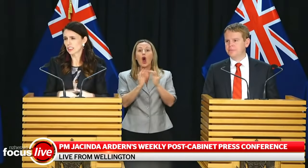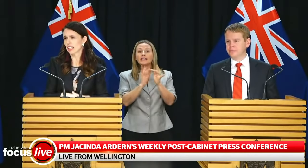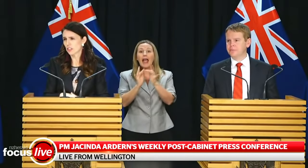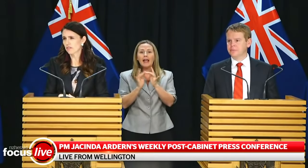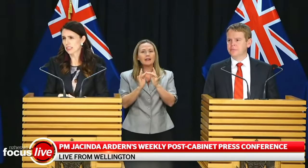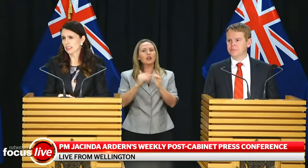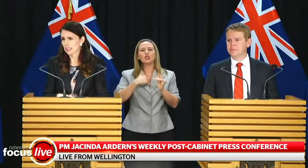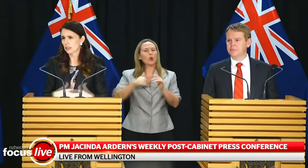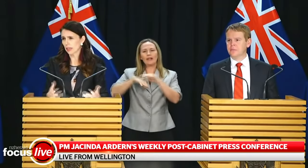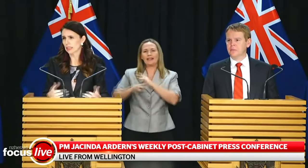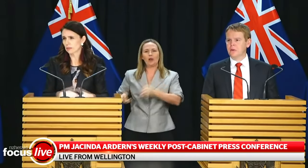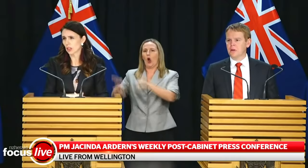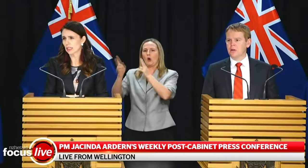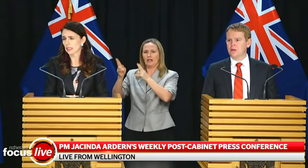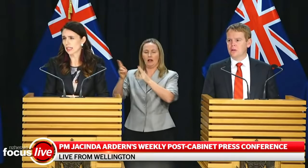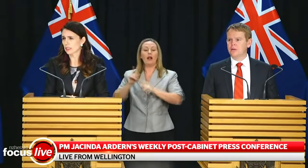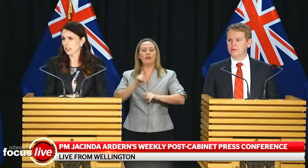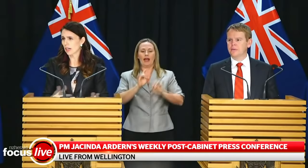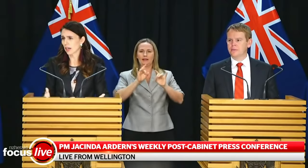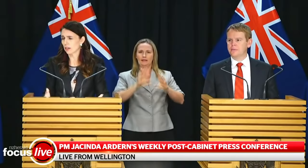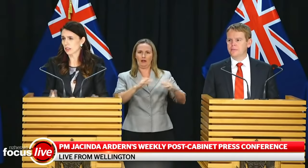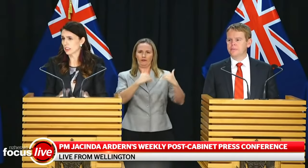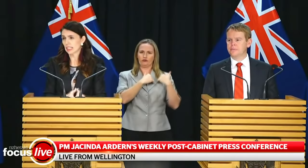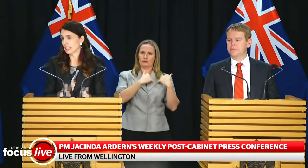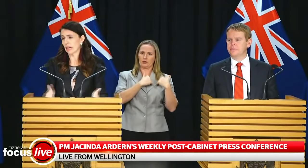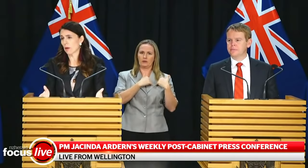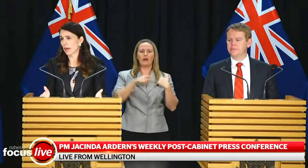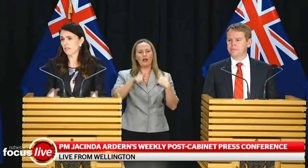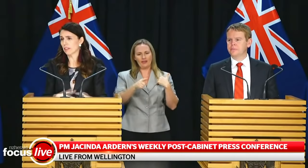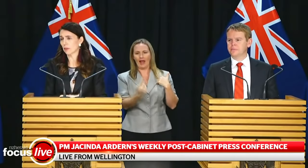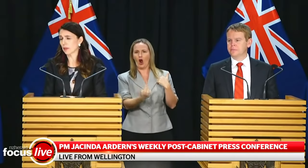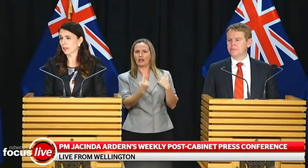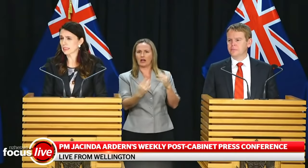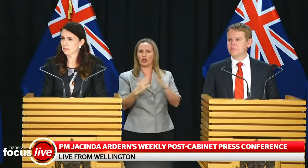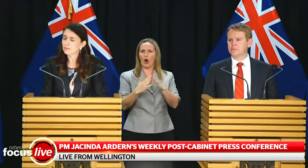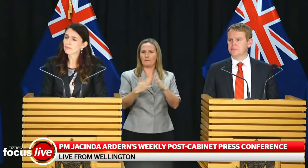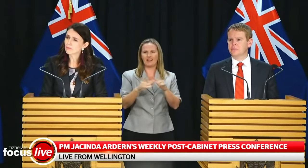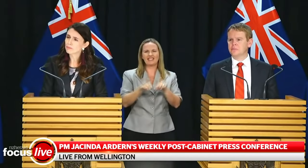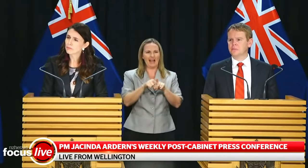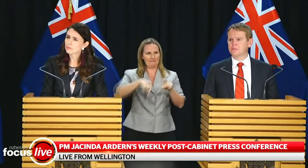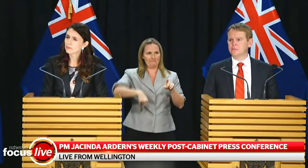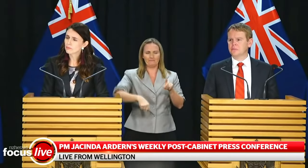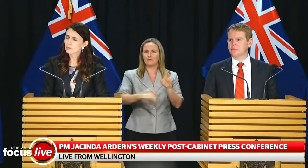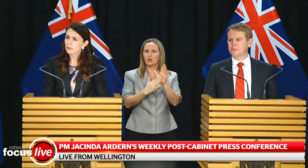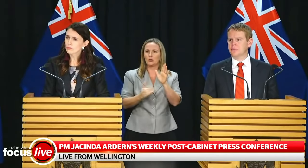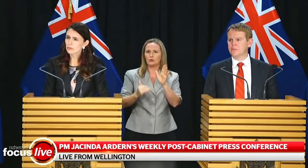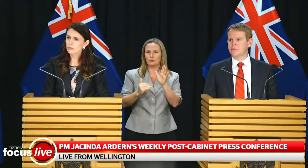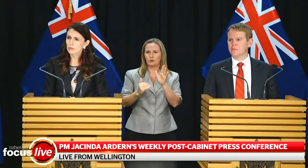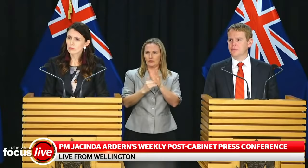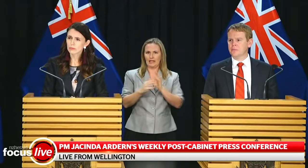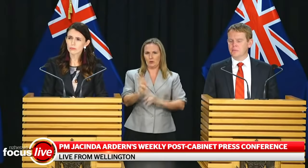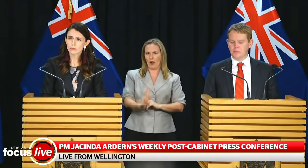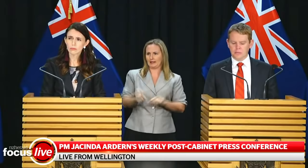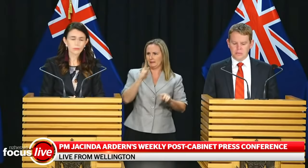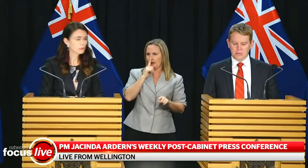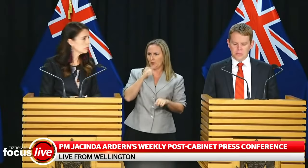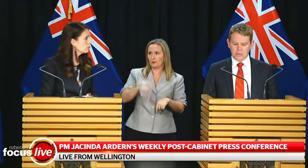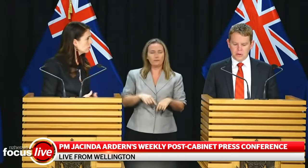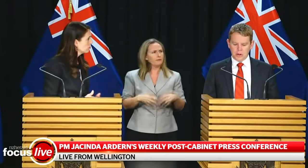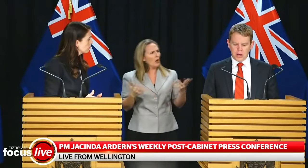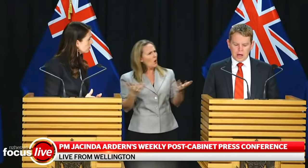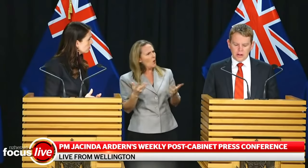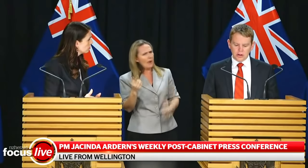managed isolation facilities. We ask them to isolate under our current, in the same way we have for everyone in Wellington. Are you able to say where they are in the country? Is that something